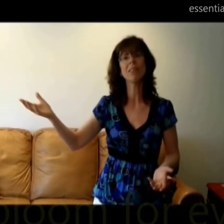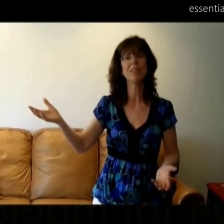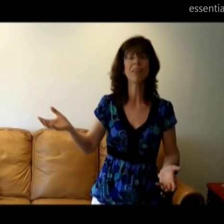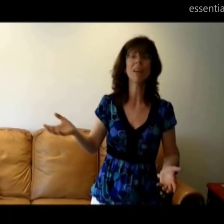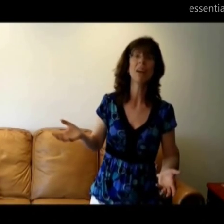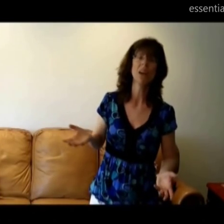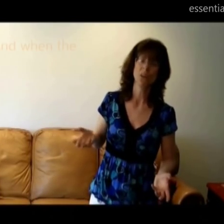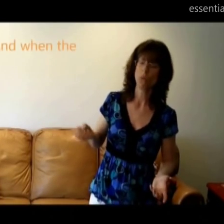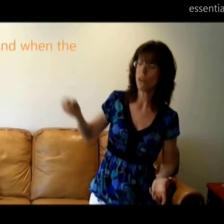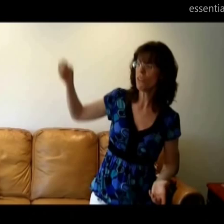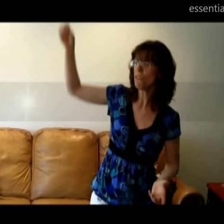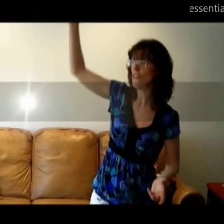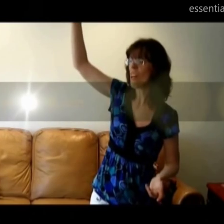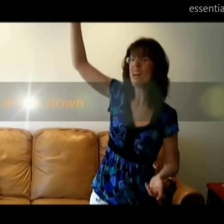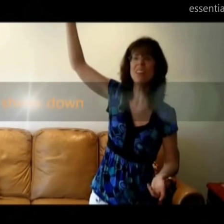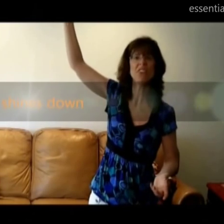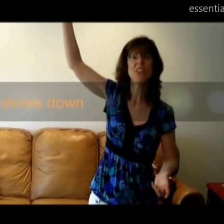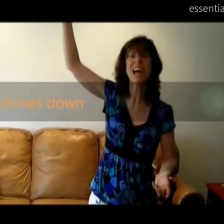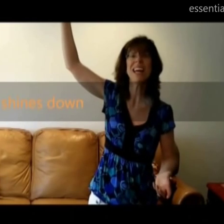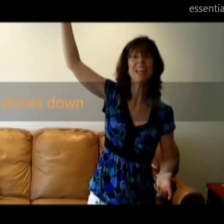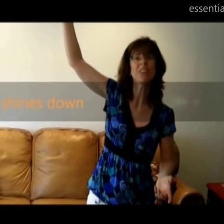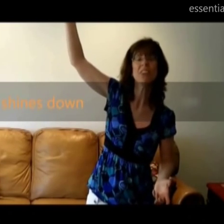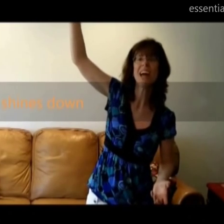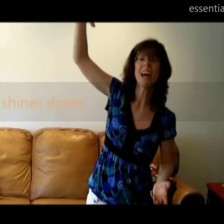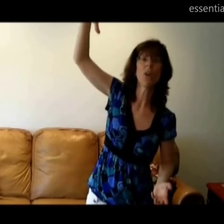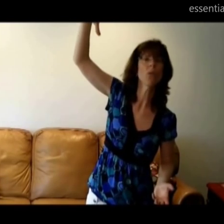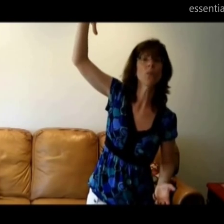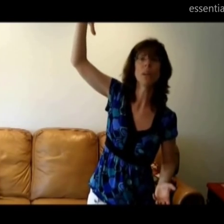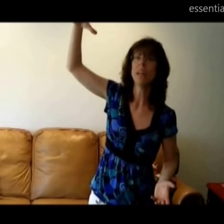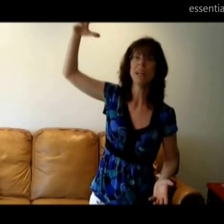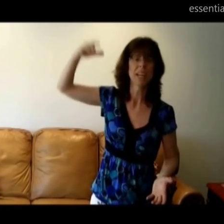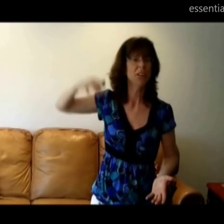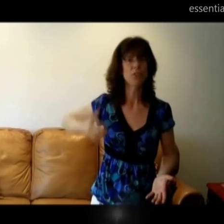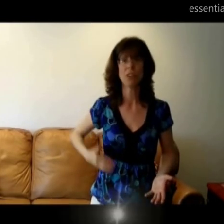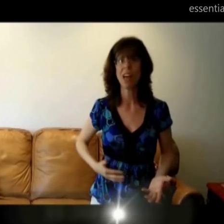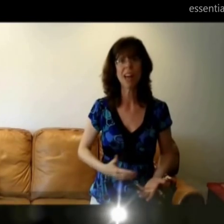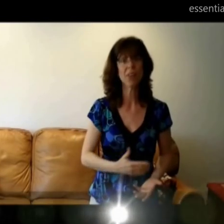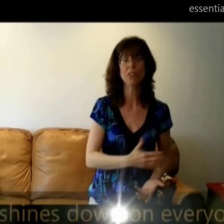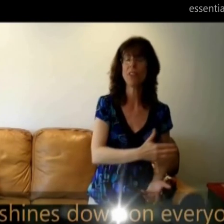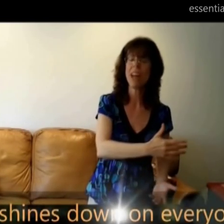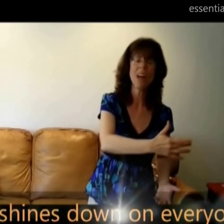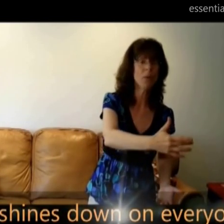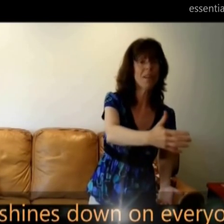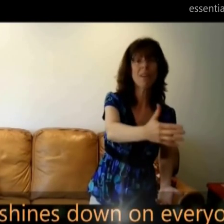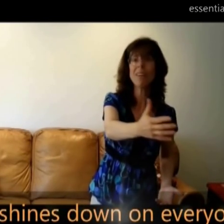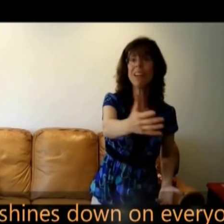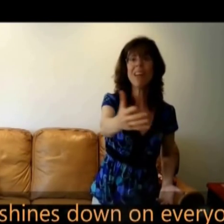everyone. And when the sun shines down, it shines down on